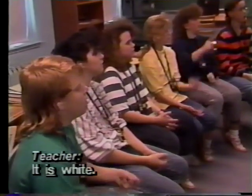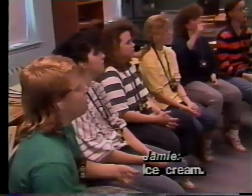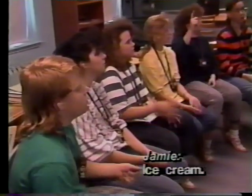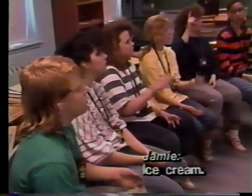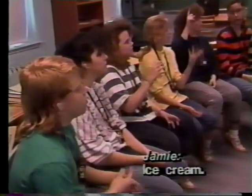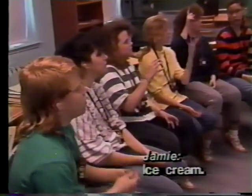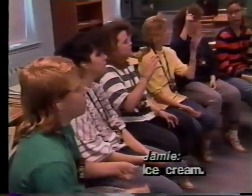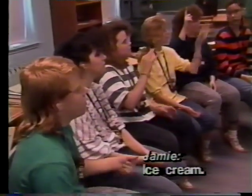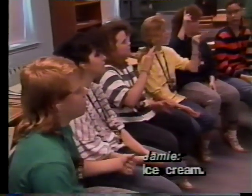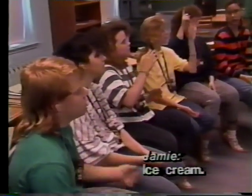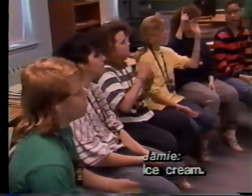that.